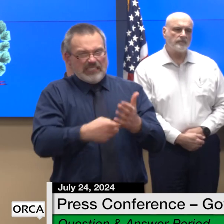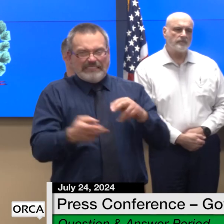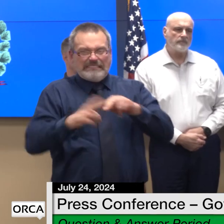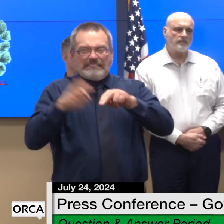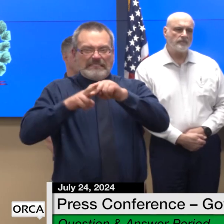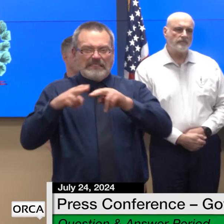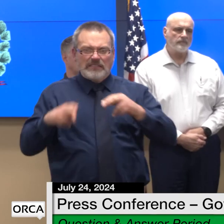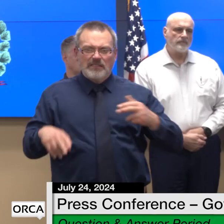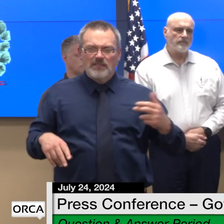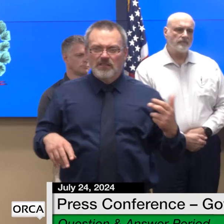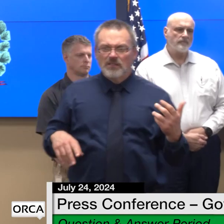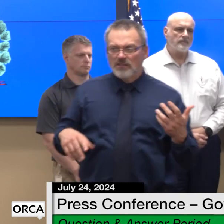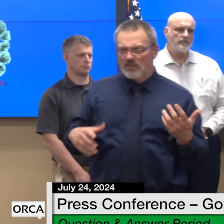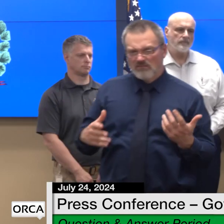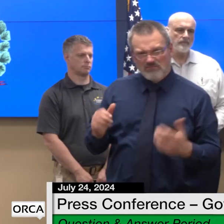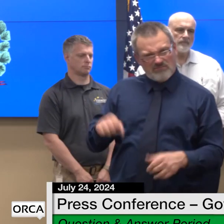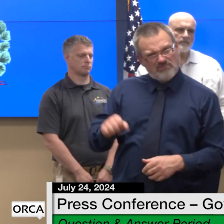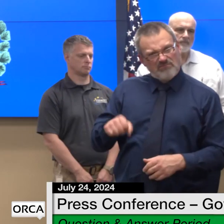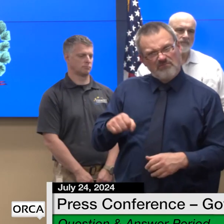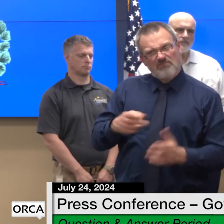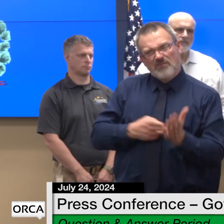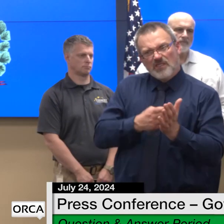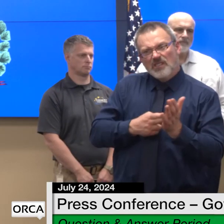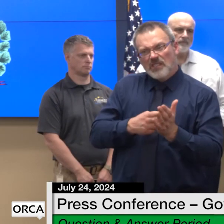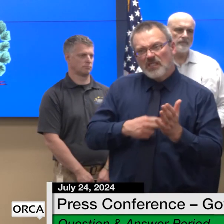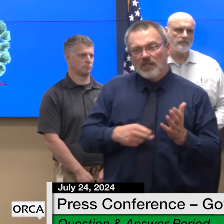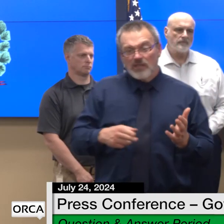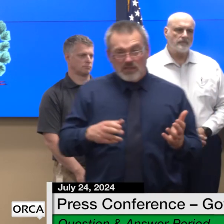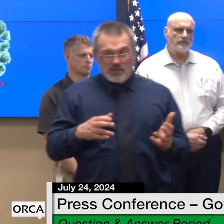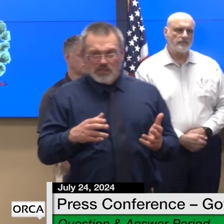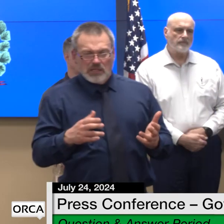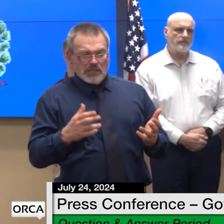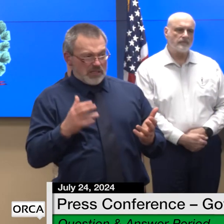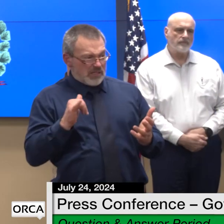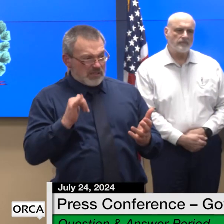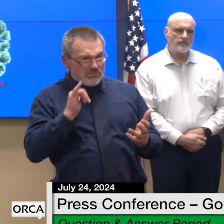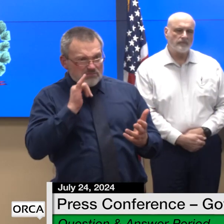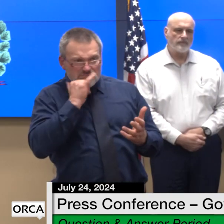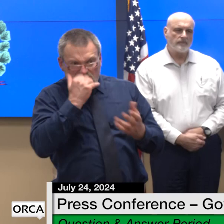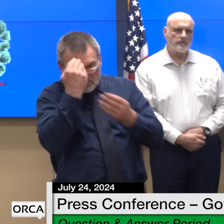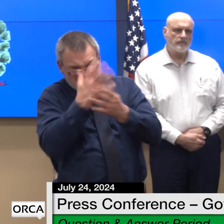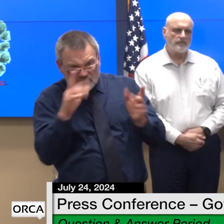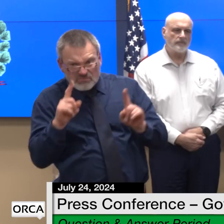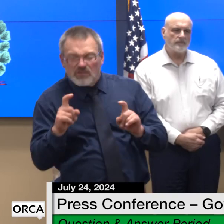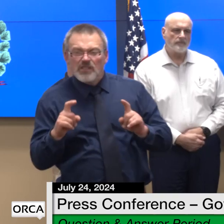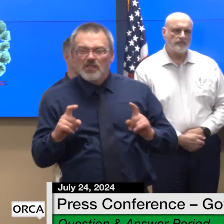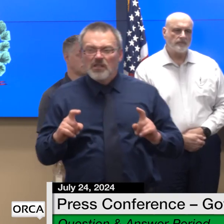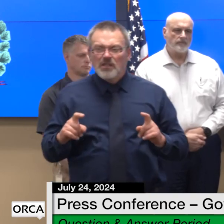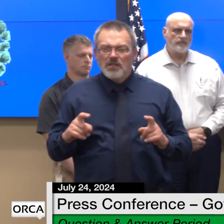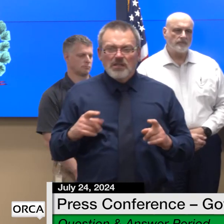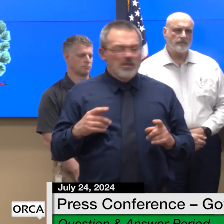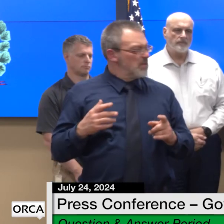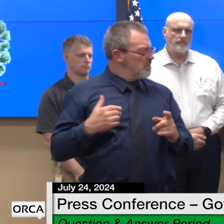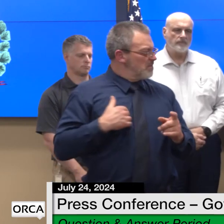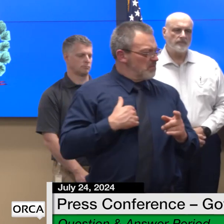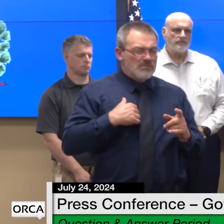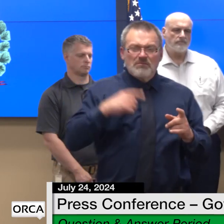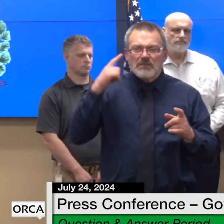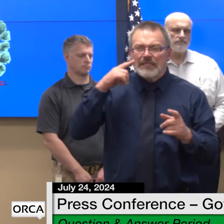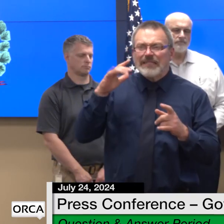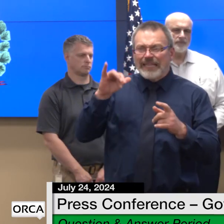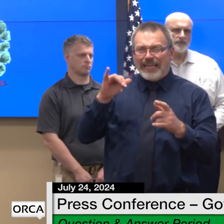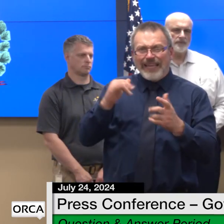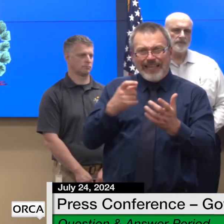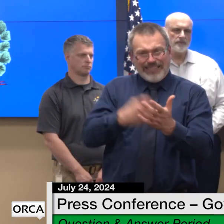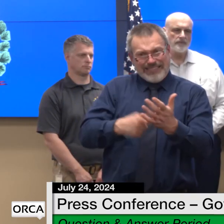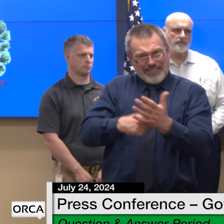true. Okay. So you don't think that's misinformation? I don't know what they said exactly, okay. But I'm just saying I think heating costs will rise okay.